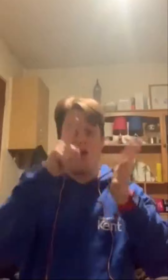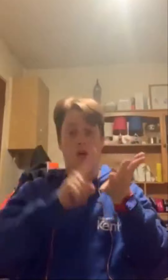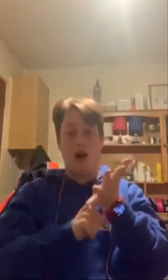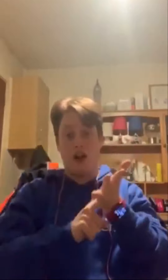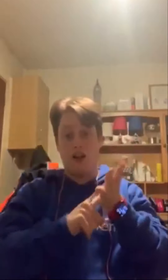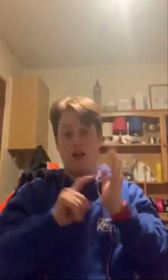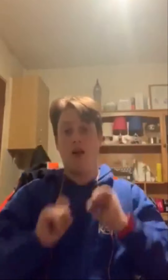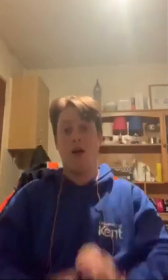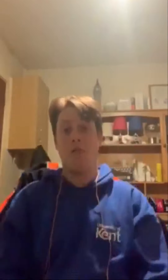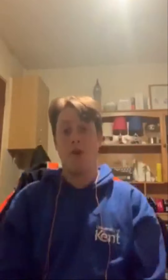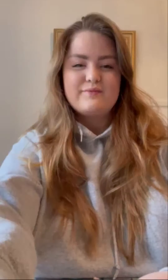B-O-L.